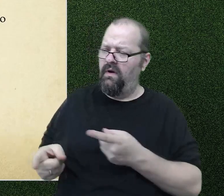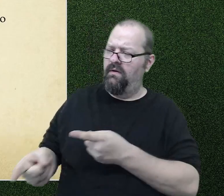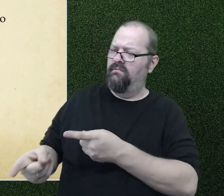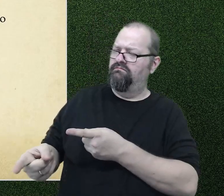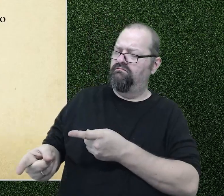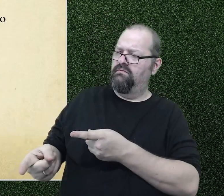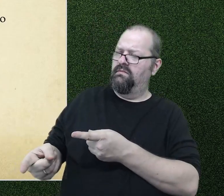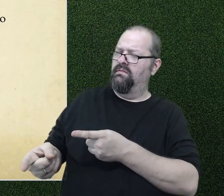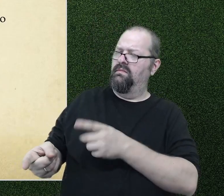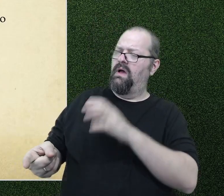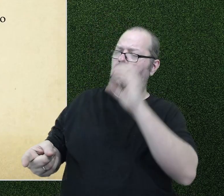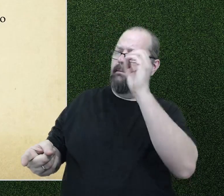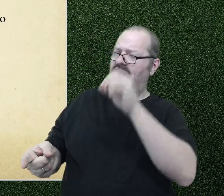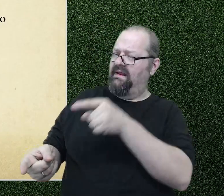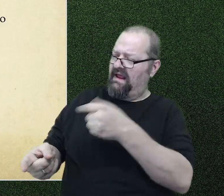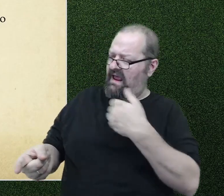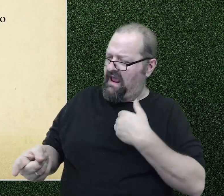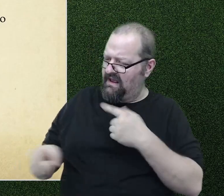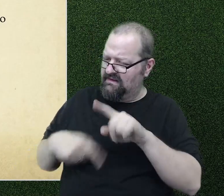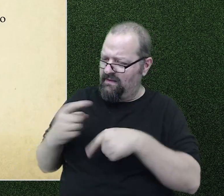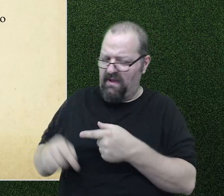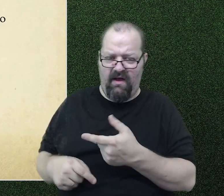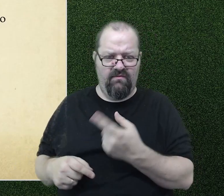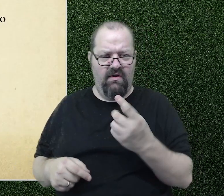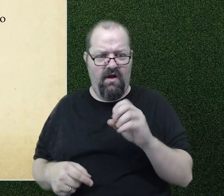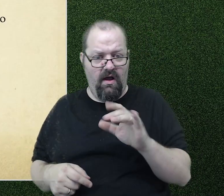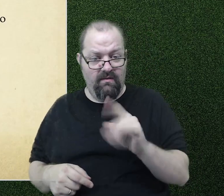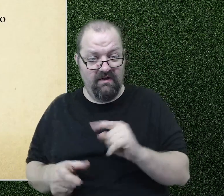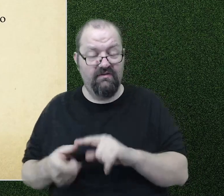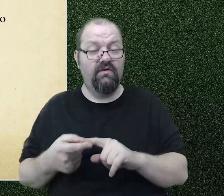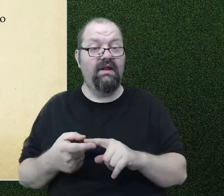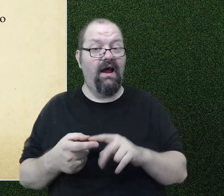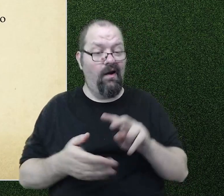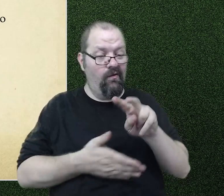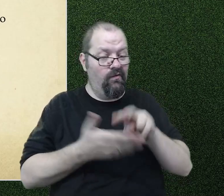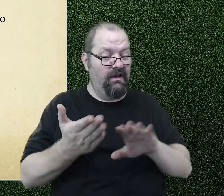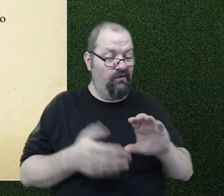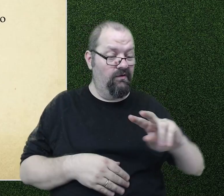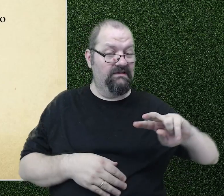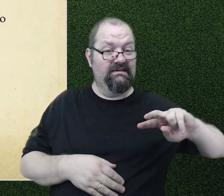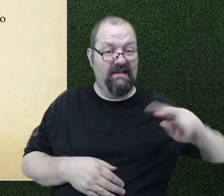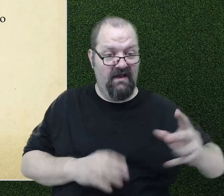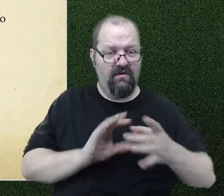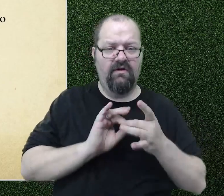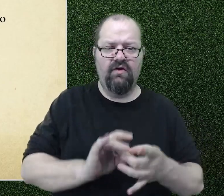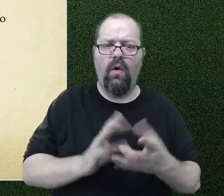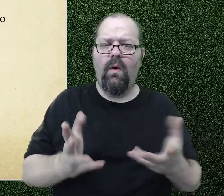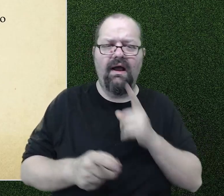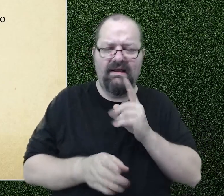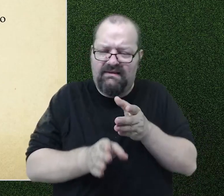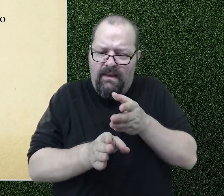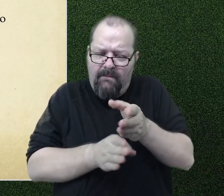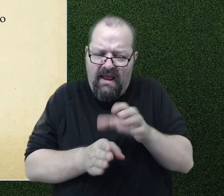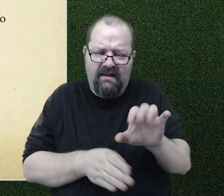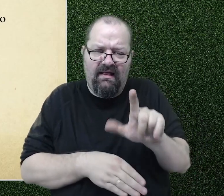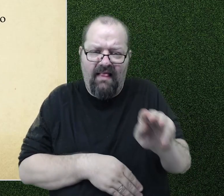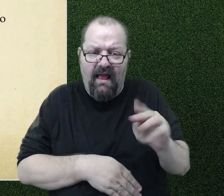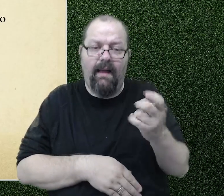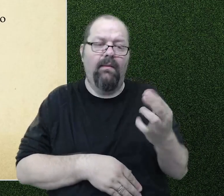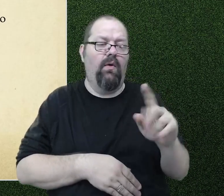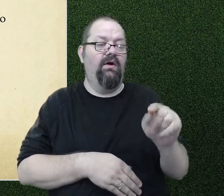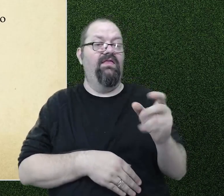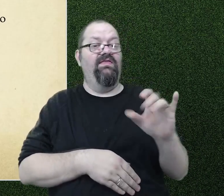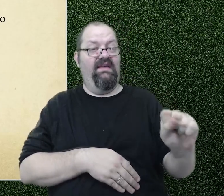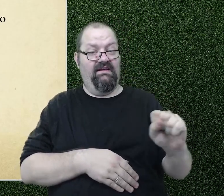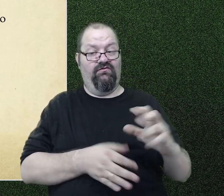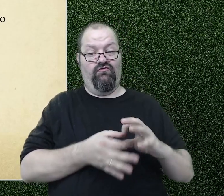the topic. So read your secondary source carefully. What is the author's main claim or thesis related to the